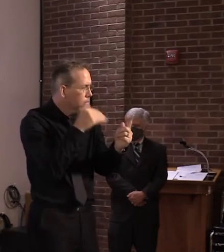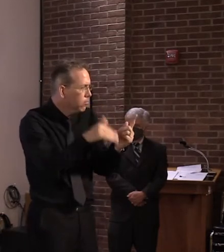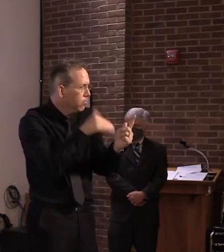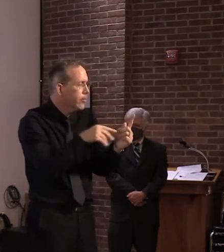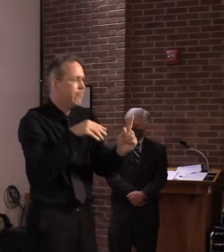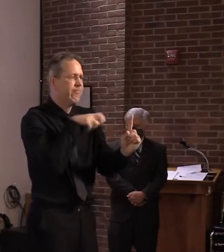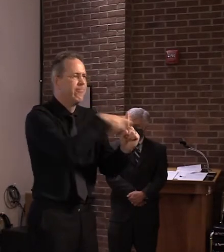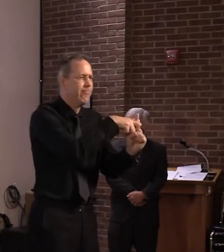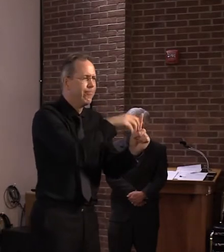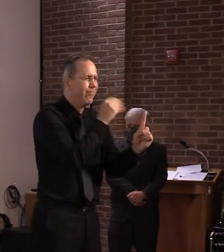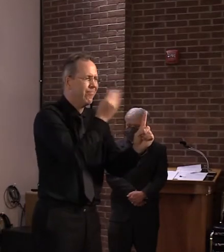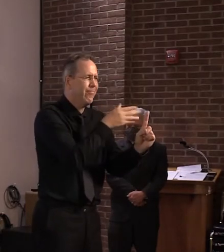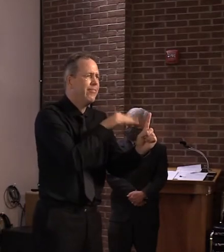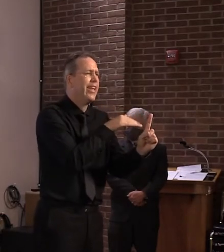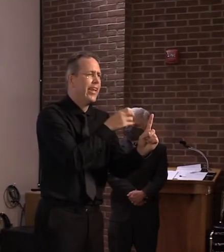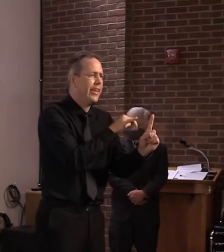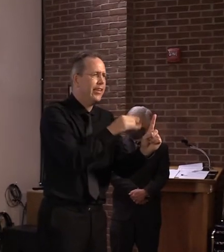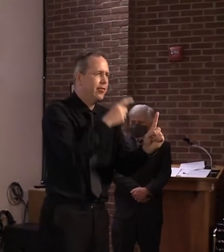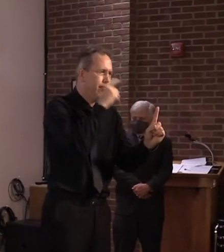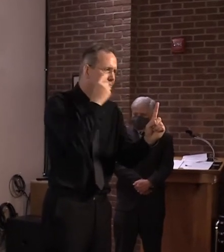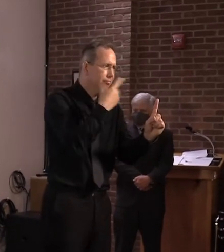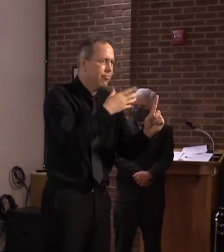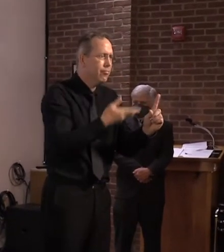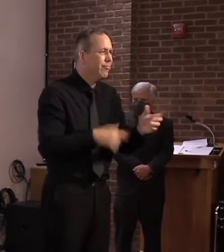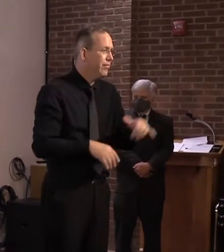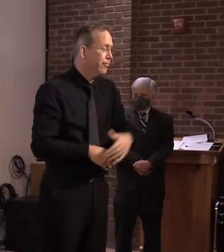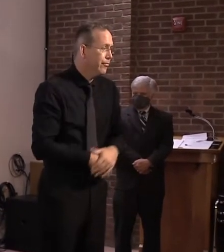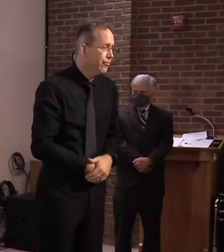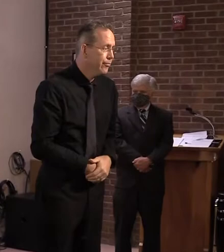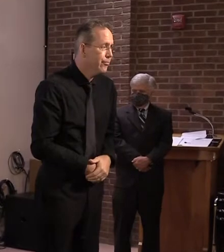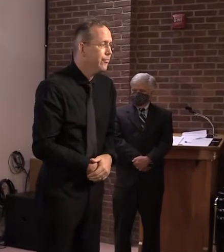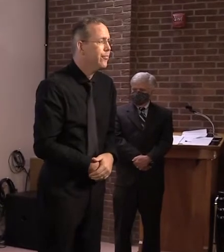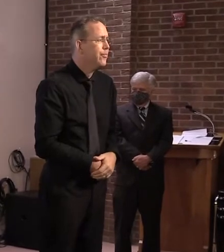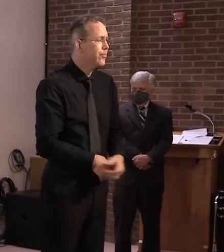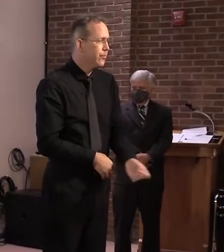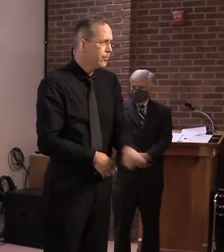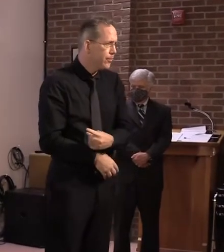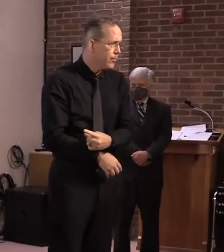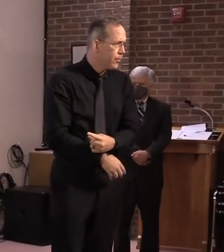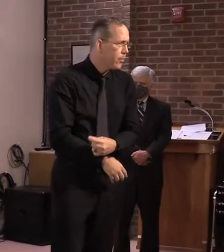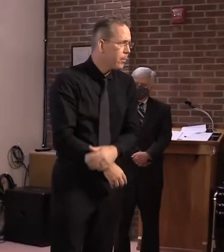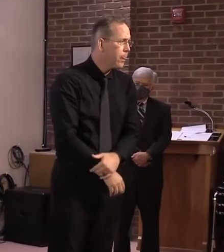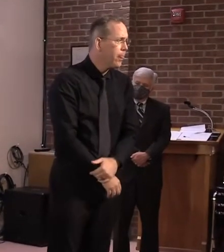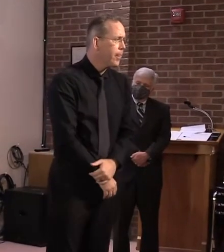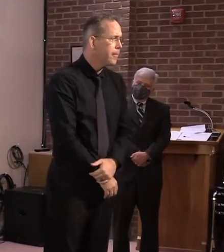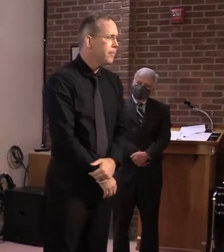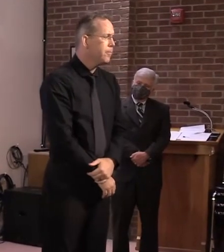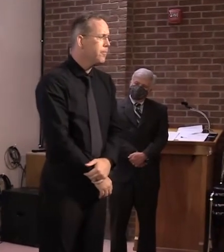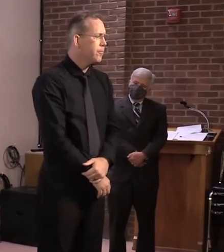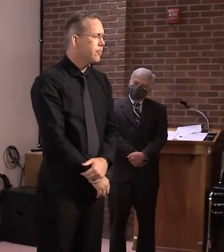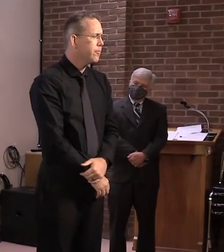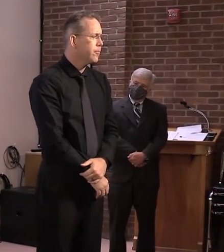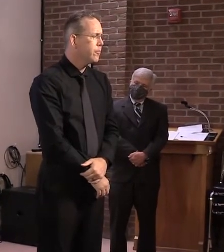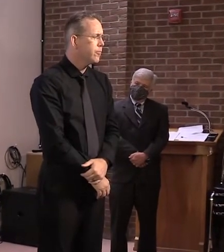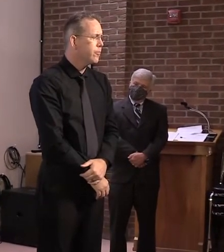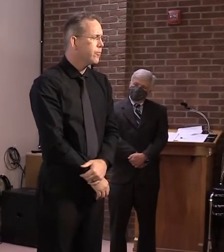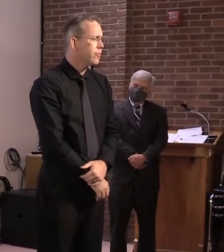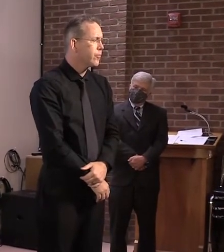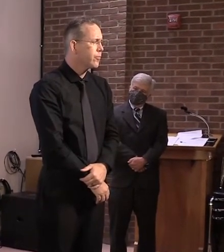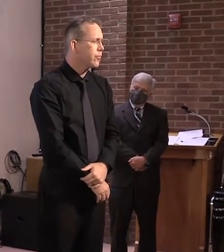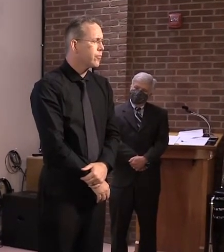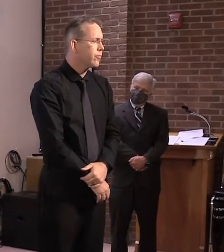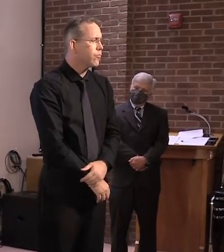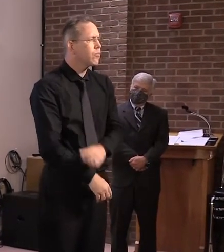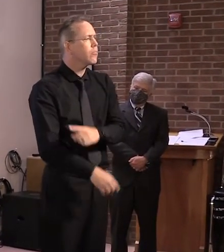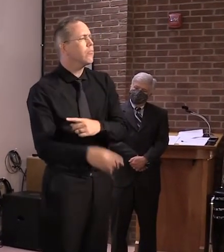Governor, a couple if I may. Do you support defunding the police? And did you admit on Friday that it was